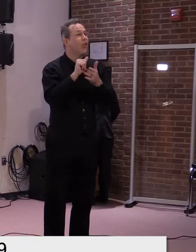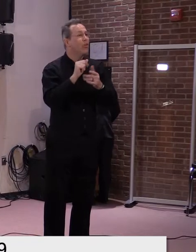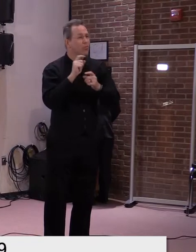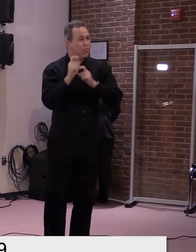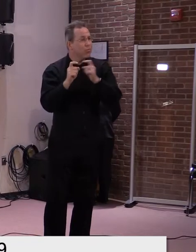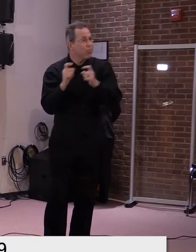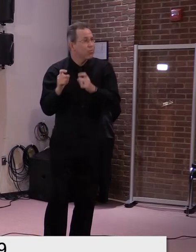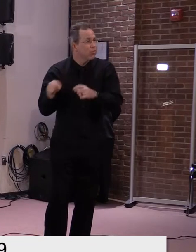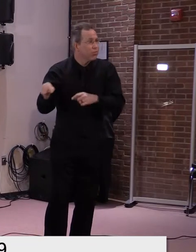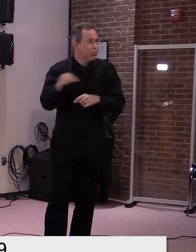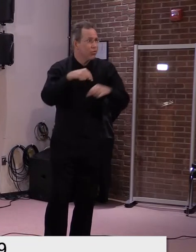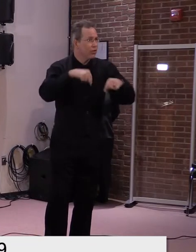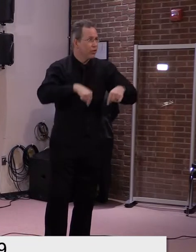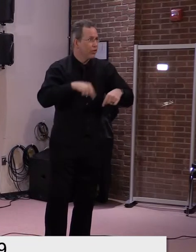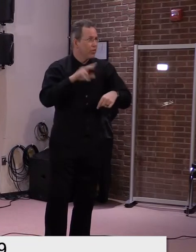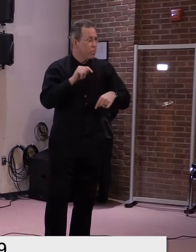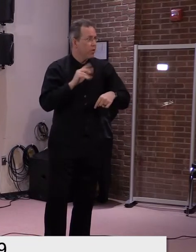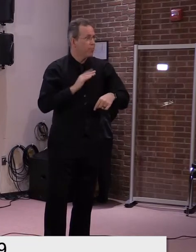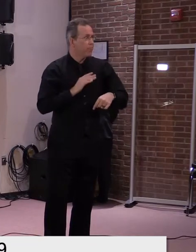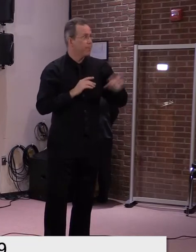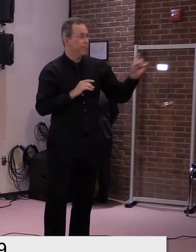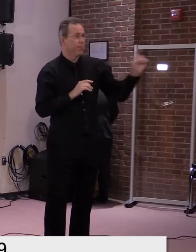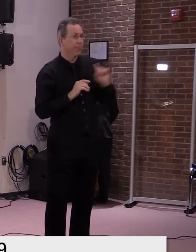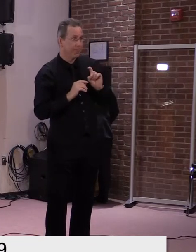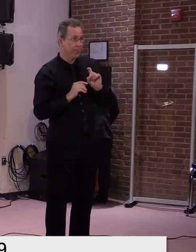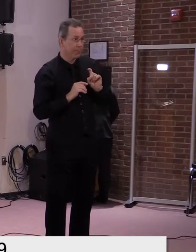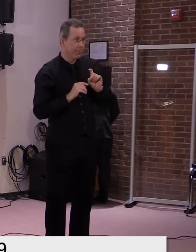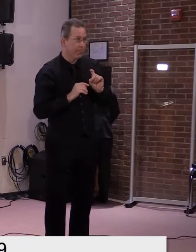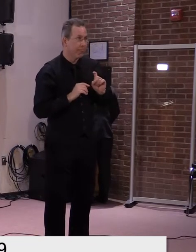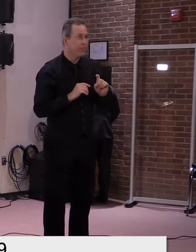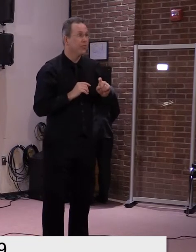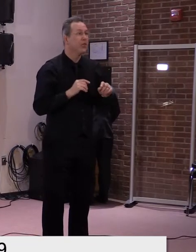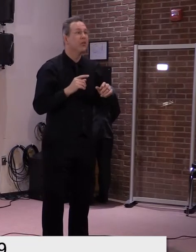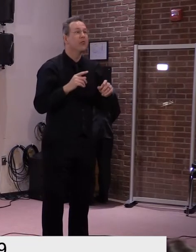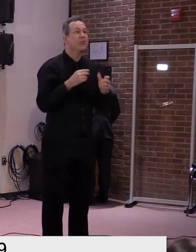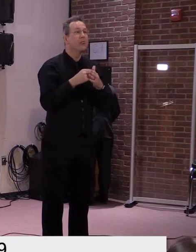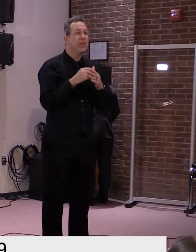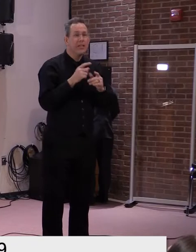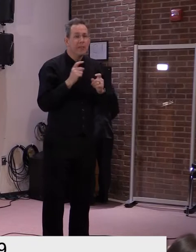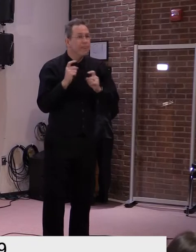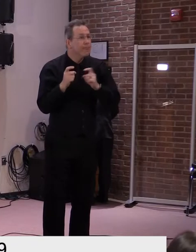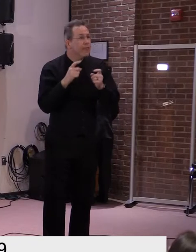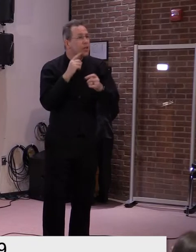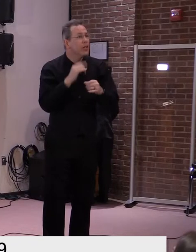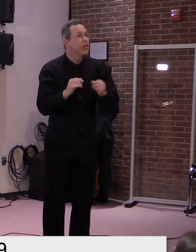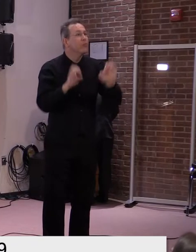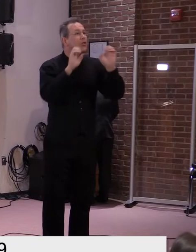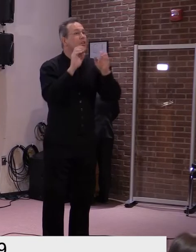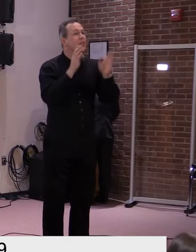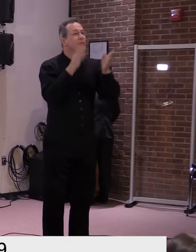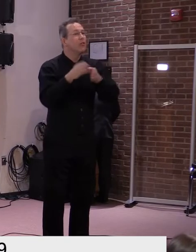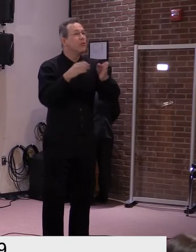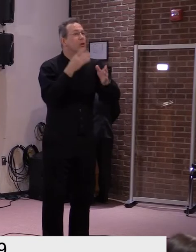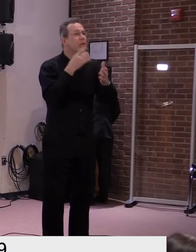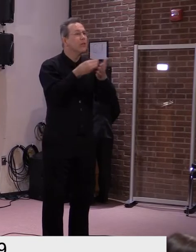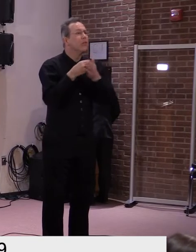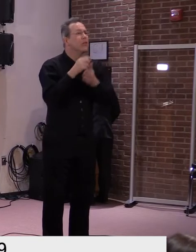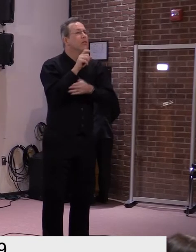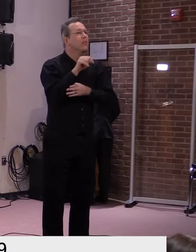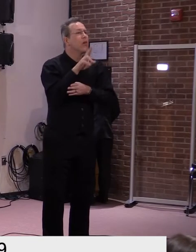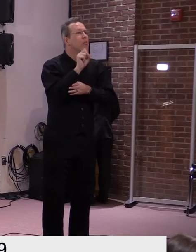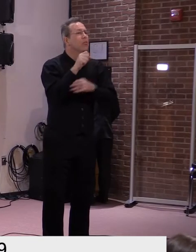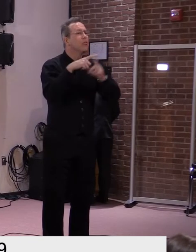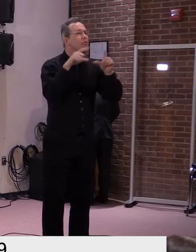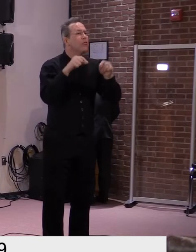legislation that provides emergency, individual, and economic relief to the state. Vermont businesses